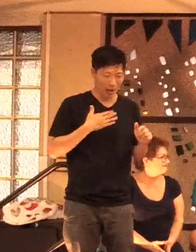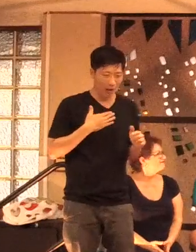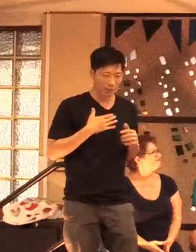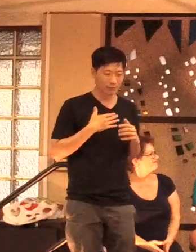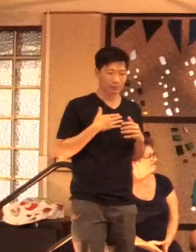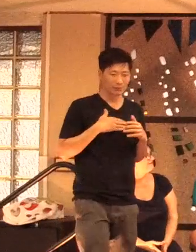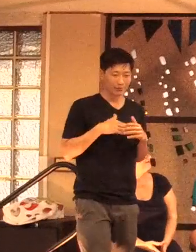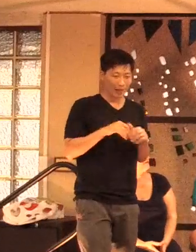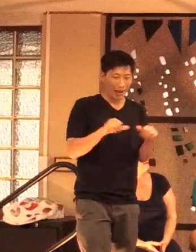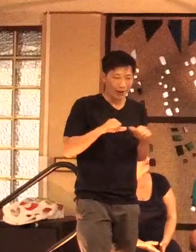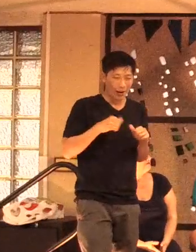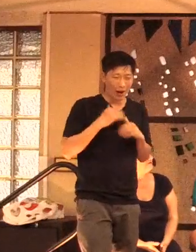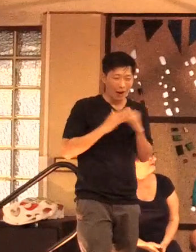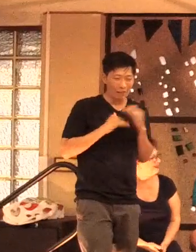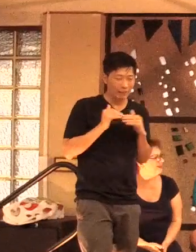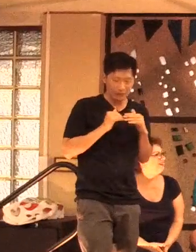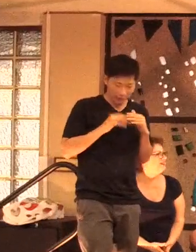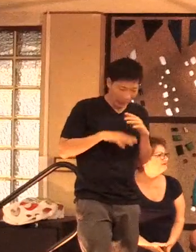spot,